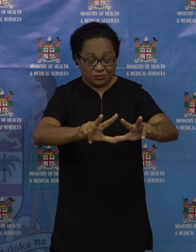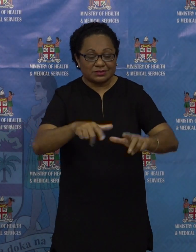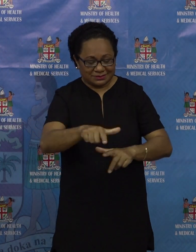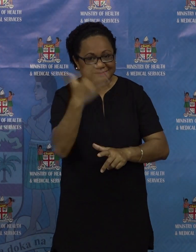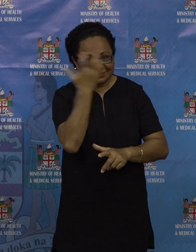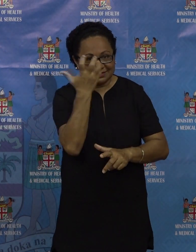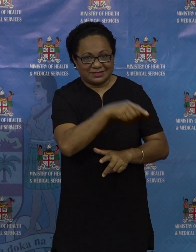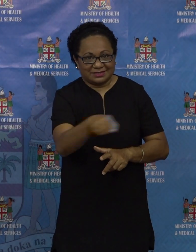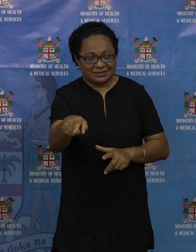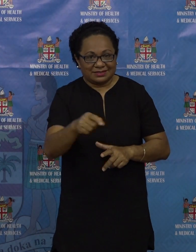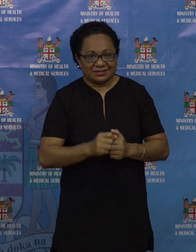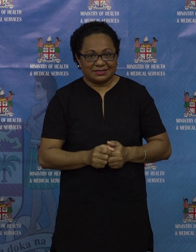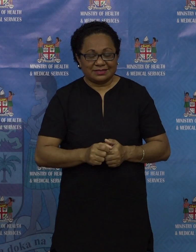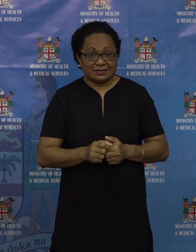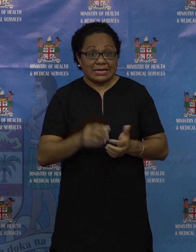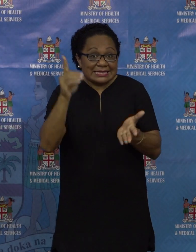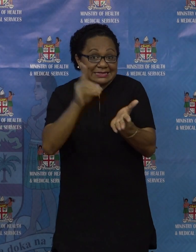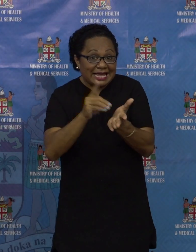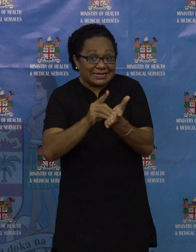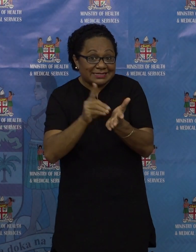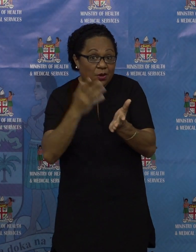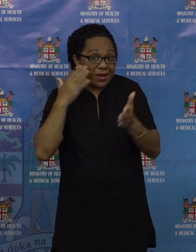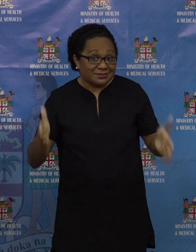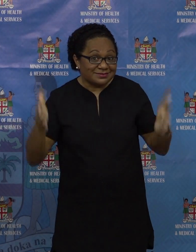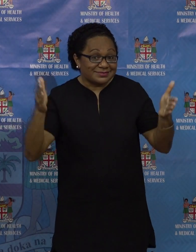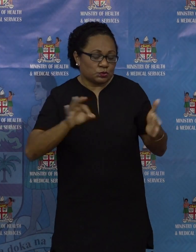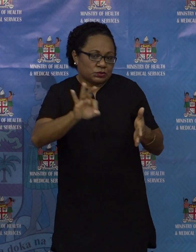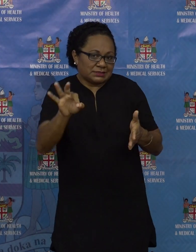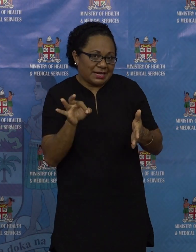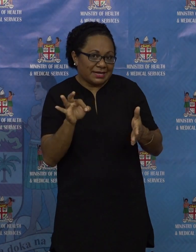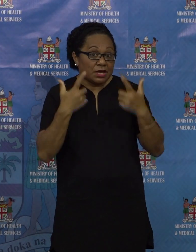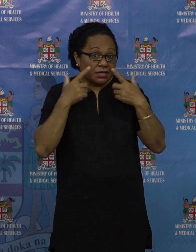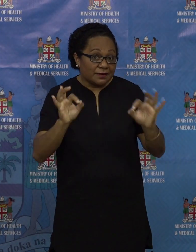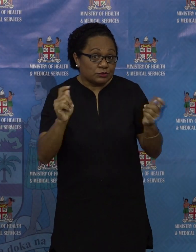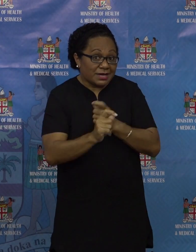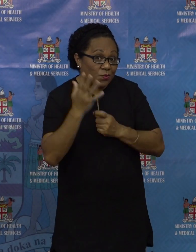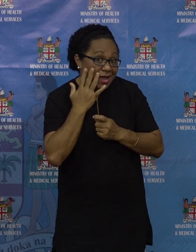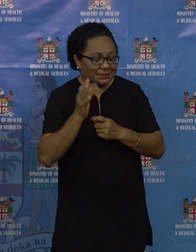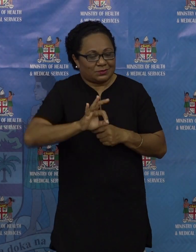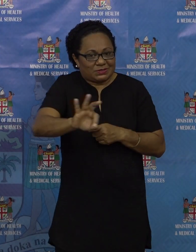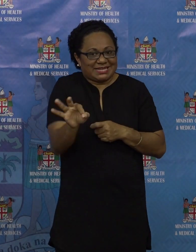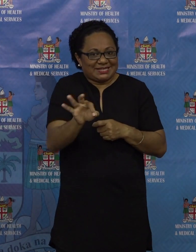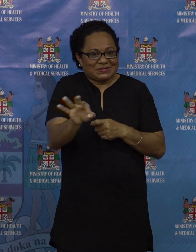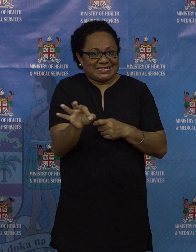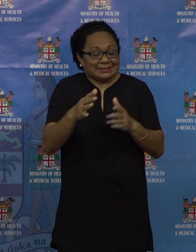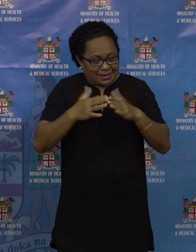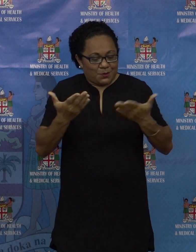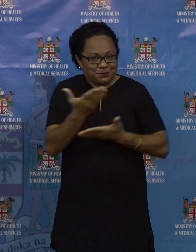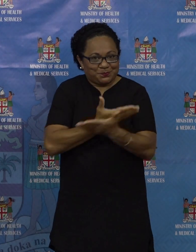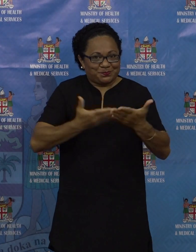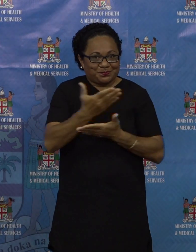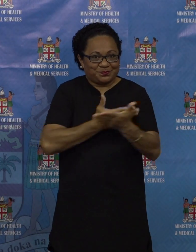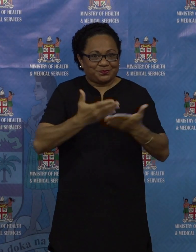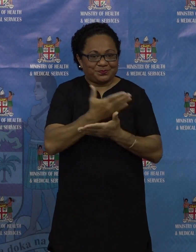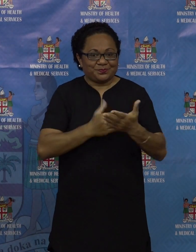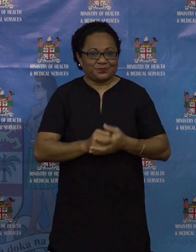We do not have a specific date for you today as to when the border will be lifted or when curfew will change. But we know when those